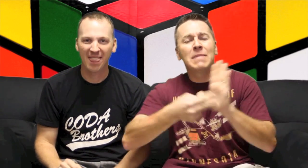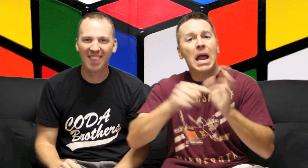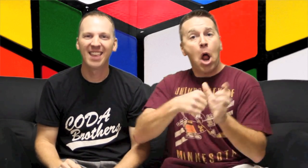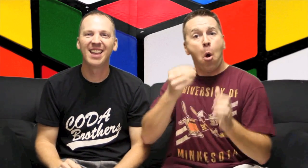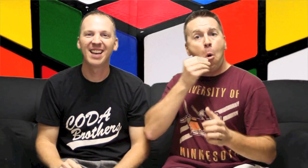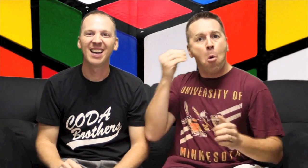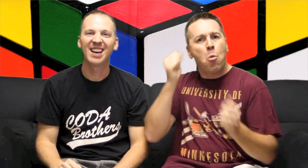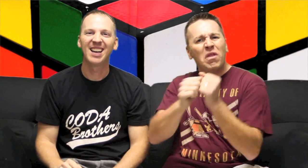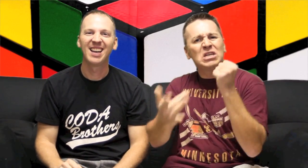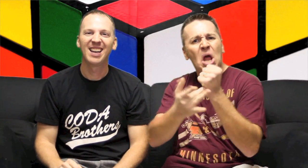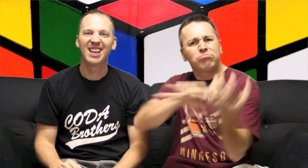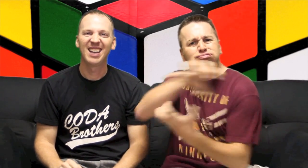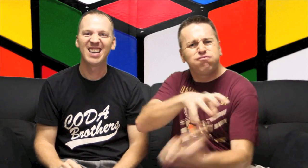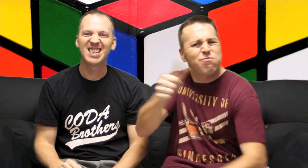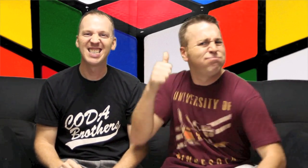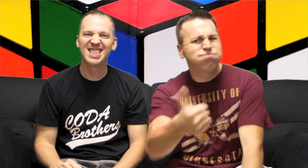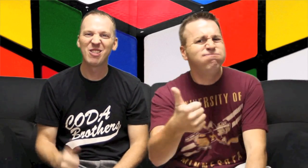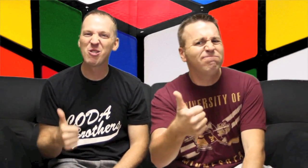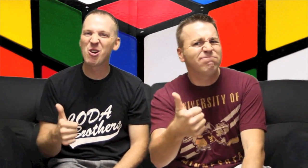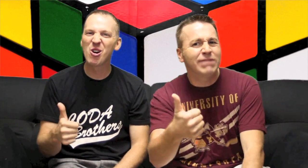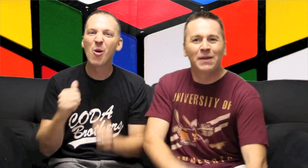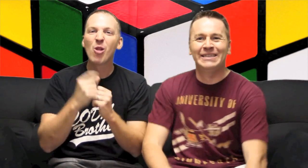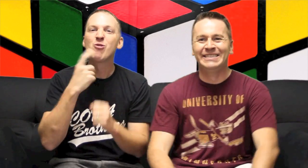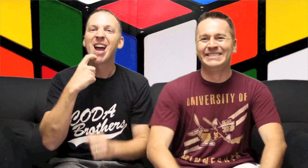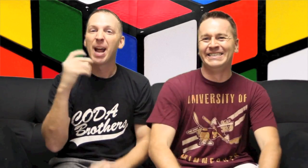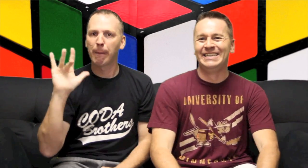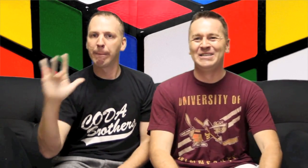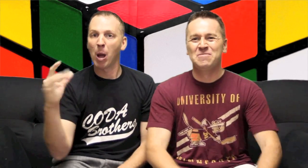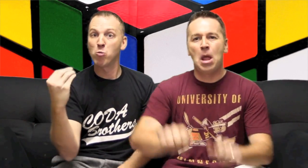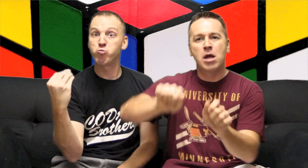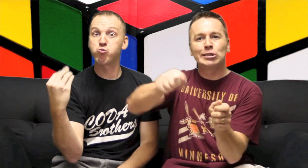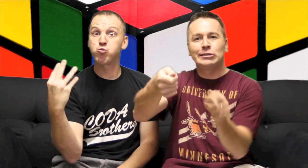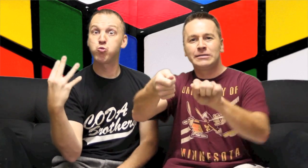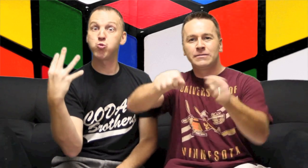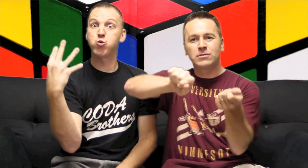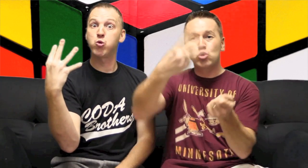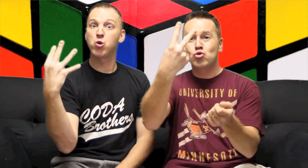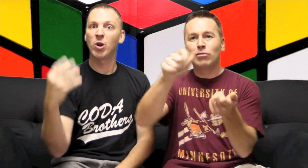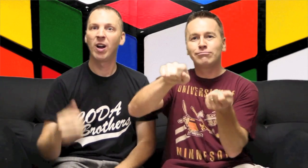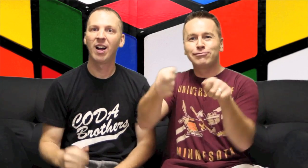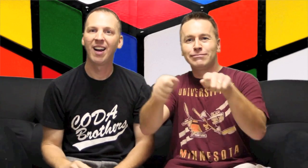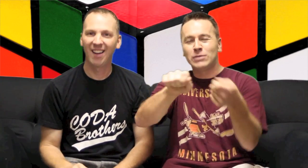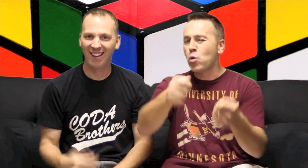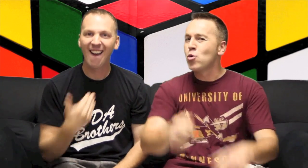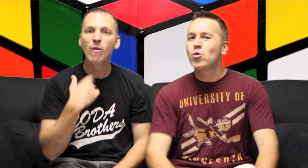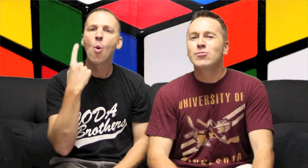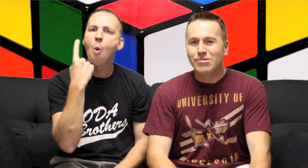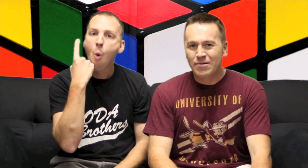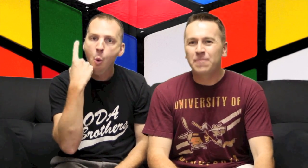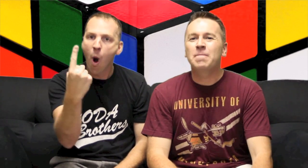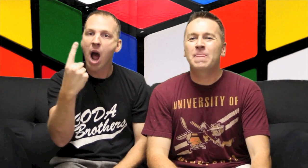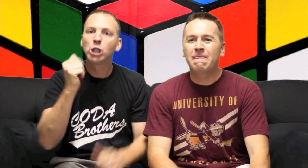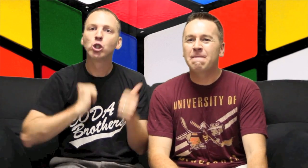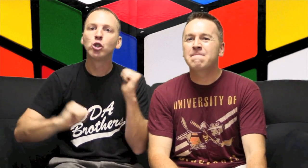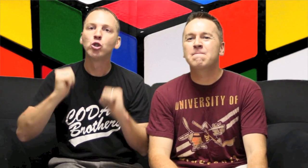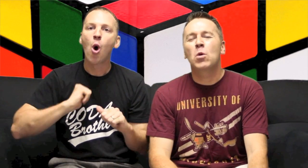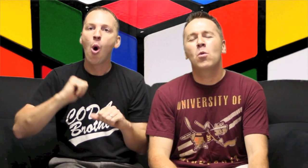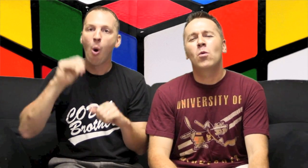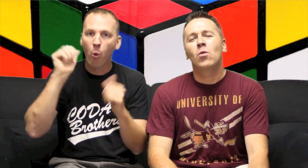top, meaning home luxury with It was technology. the best. The red light would come on to let Two you know what's on. dials, UHF, VHF. Yep, and there was one